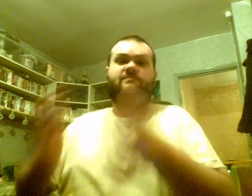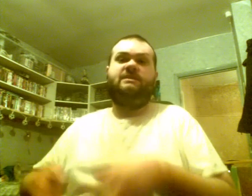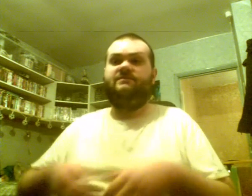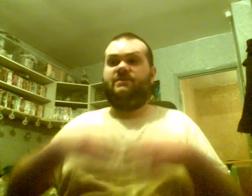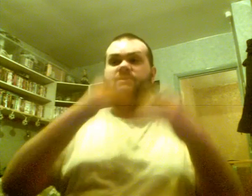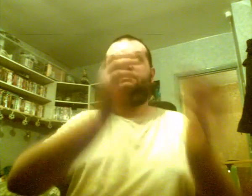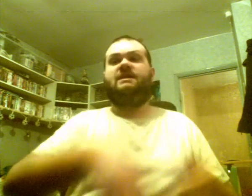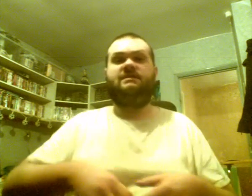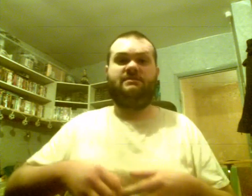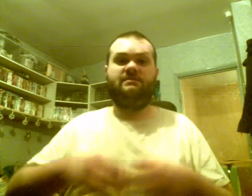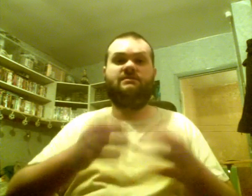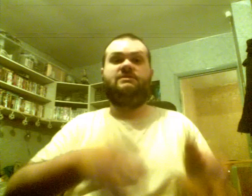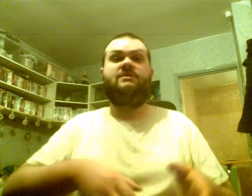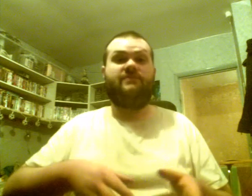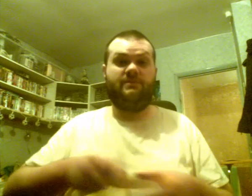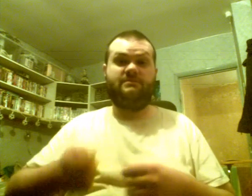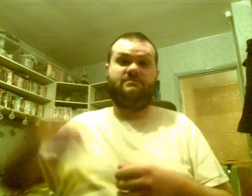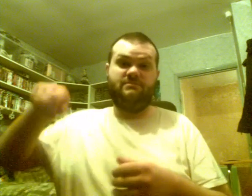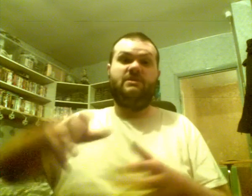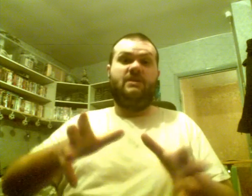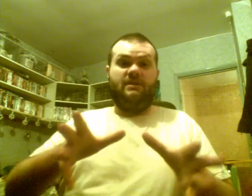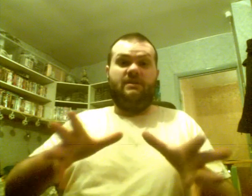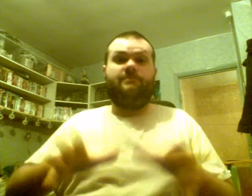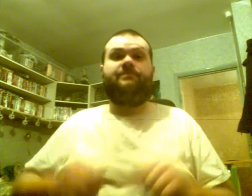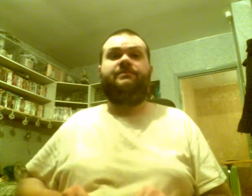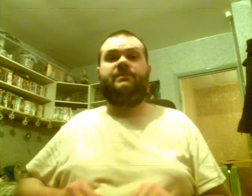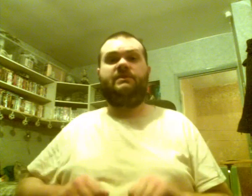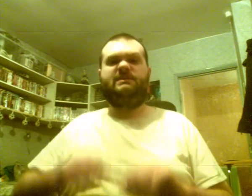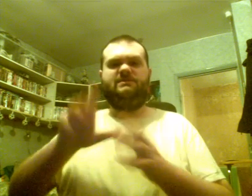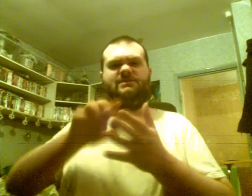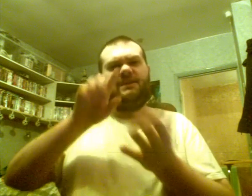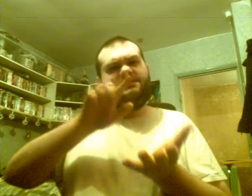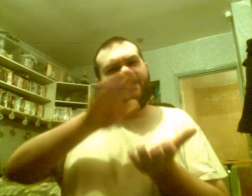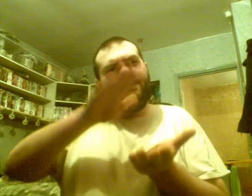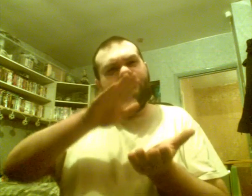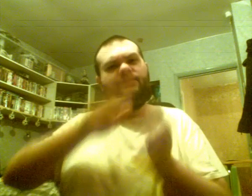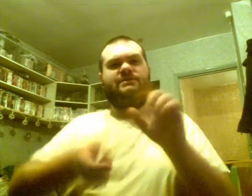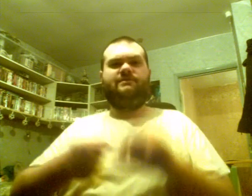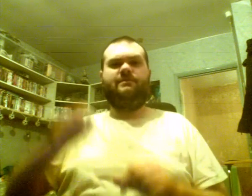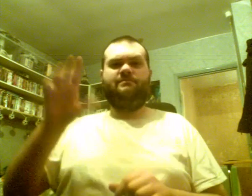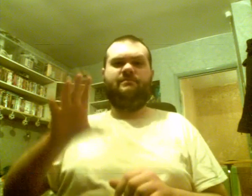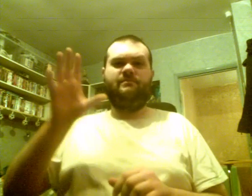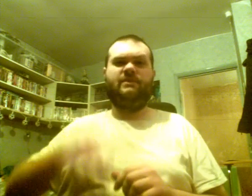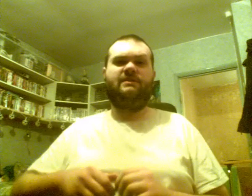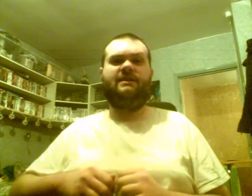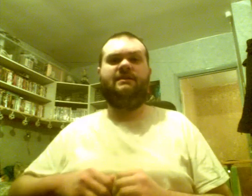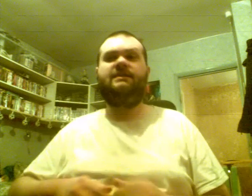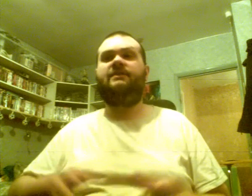meat forks, they're dessert forks. Yeah, they're just like a tiny version of your dinner